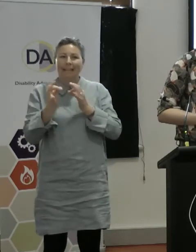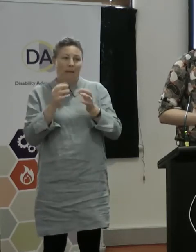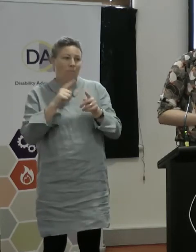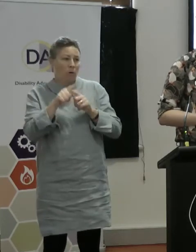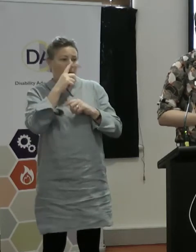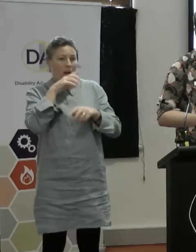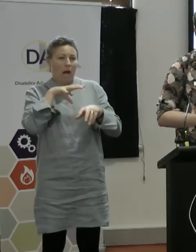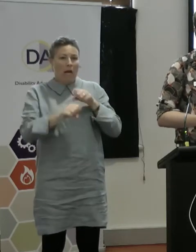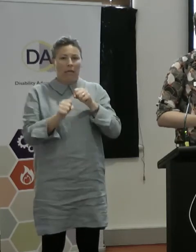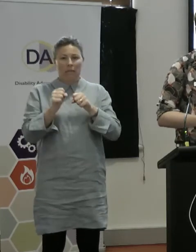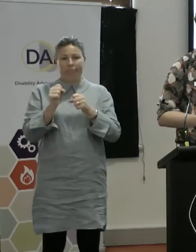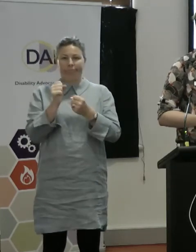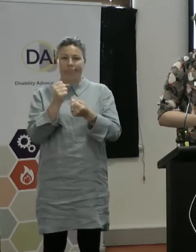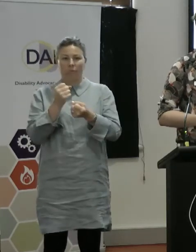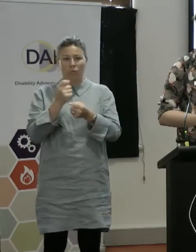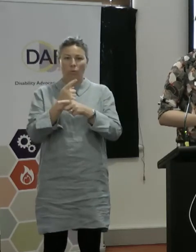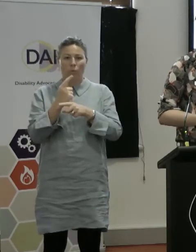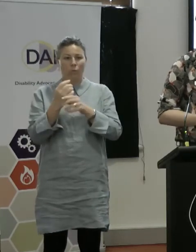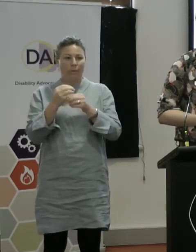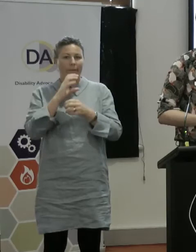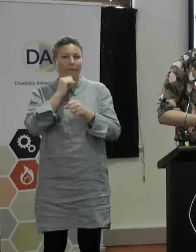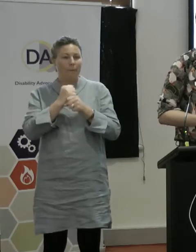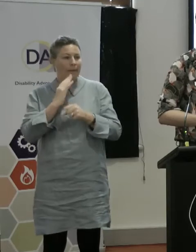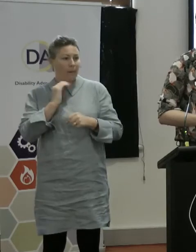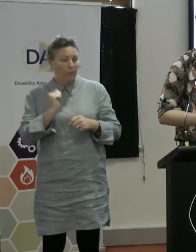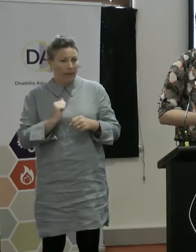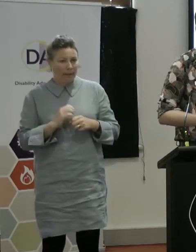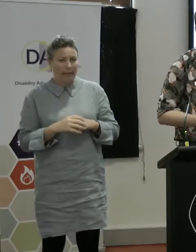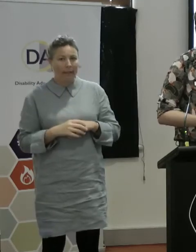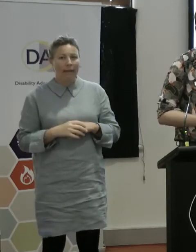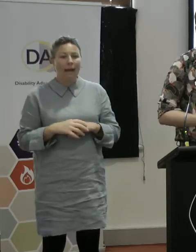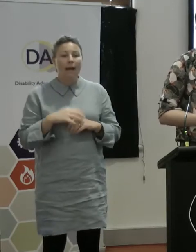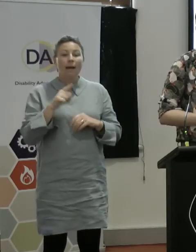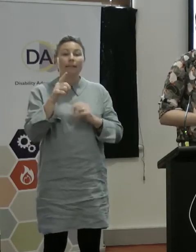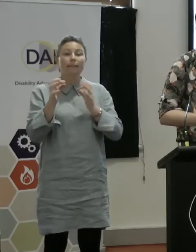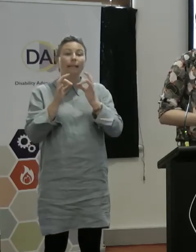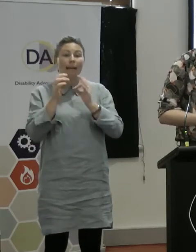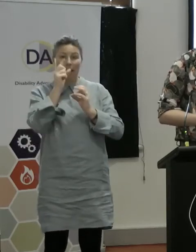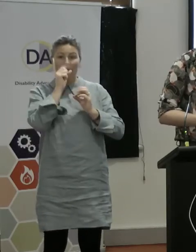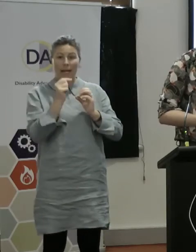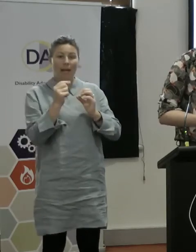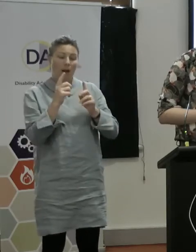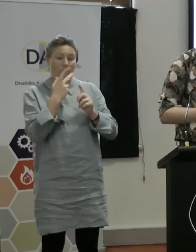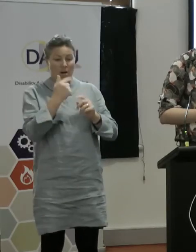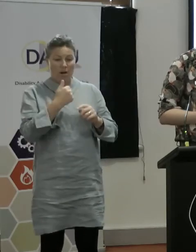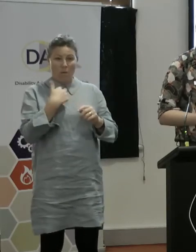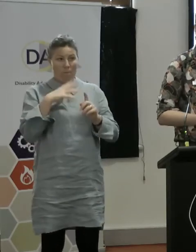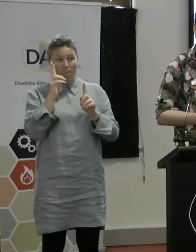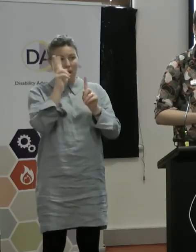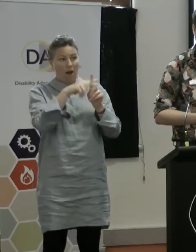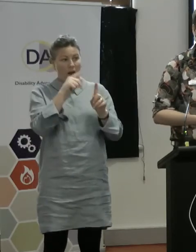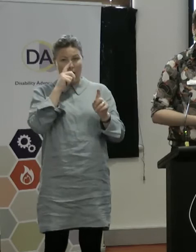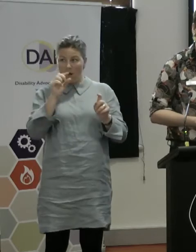anyway. So the scheme allows for applicants to appoint a nominee. There's two types.